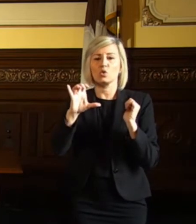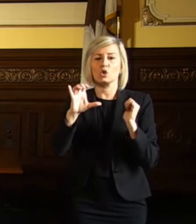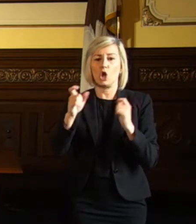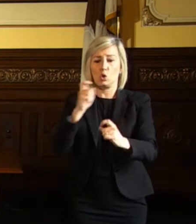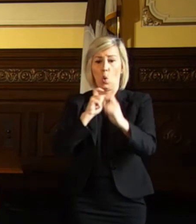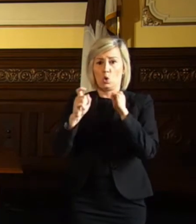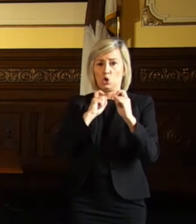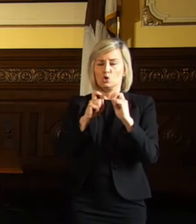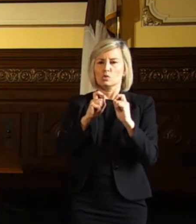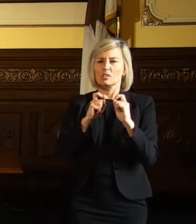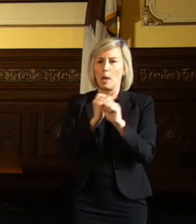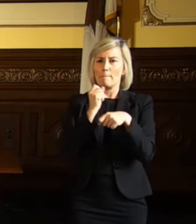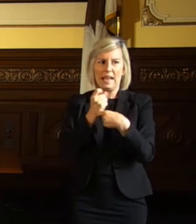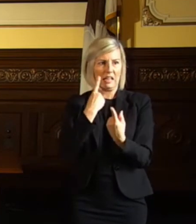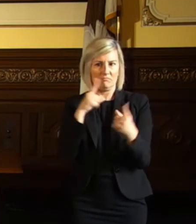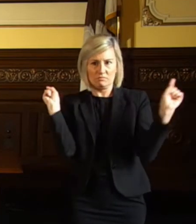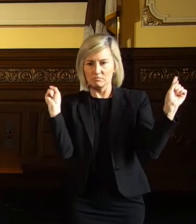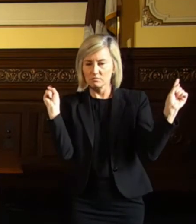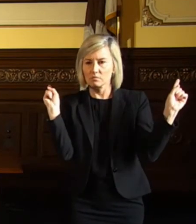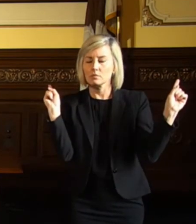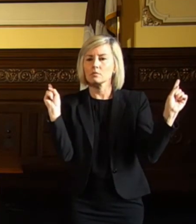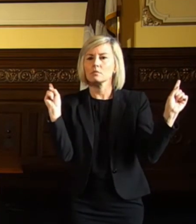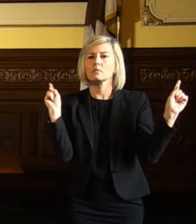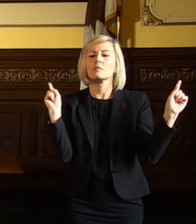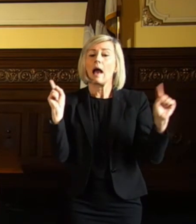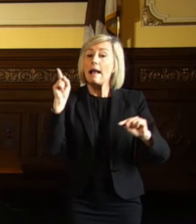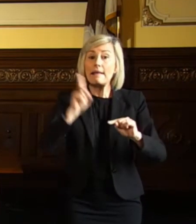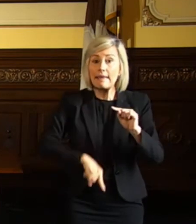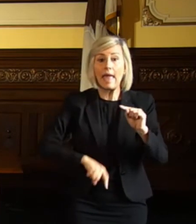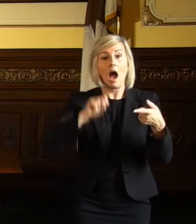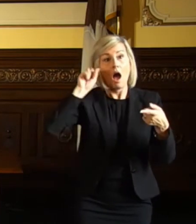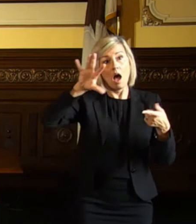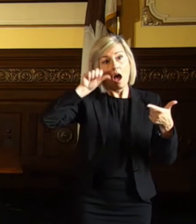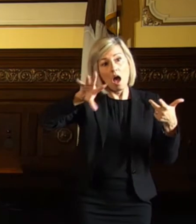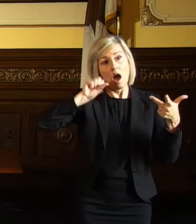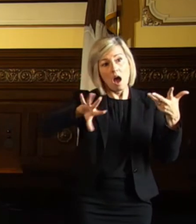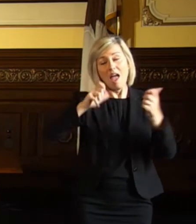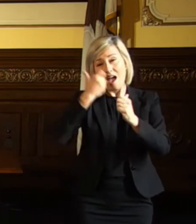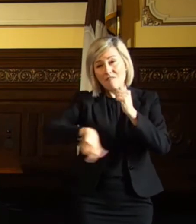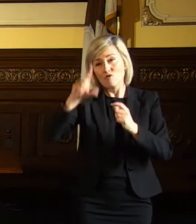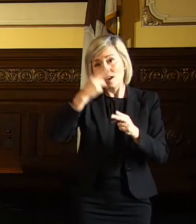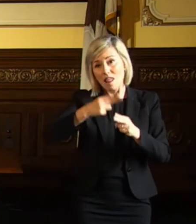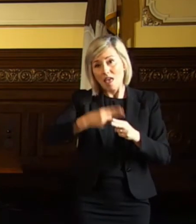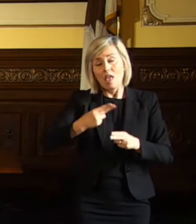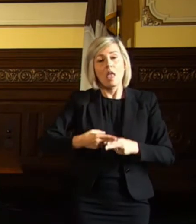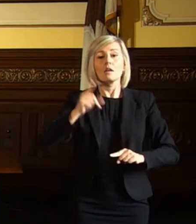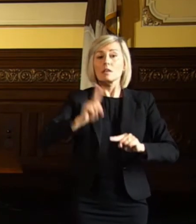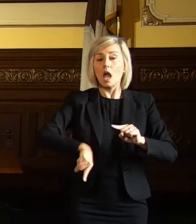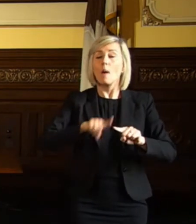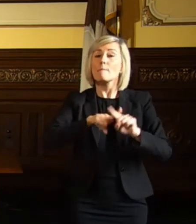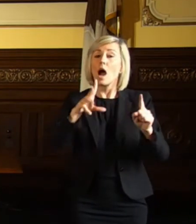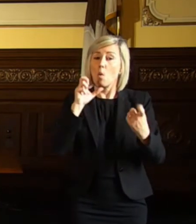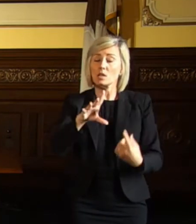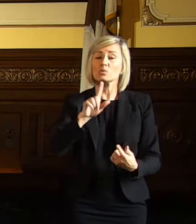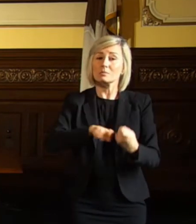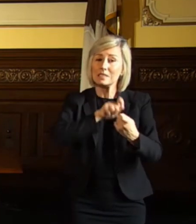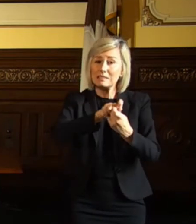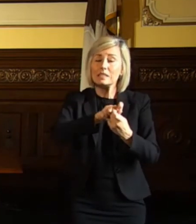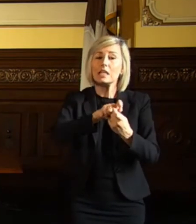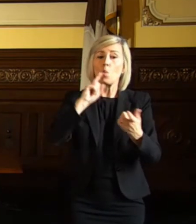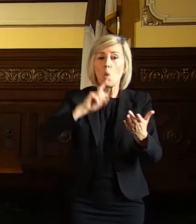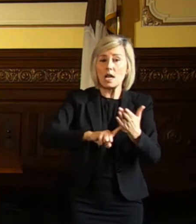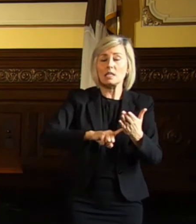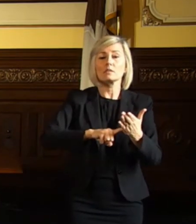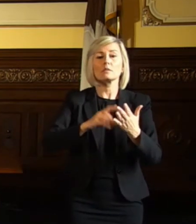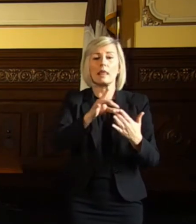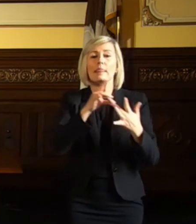who made that possible. And while I can't list out each and every name, let me specifically recognize some of the fund's